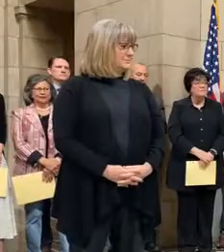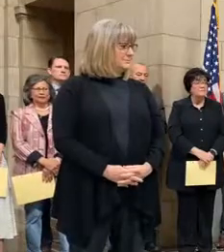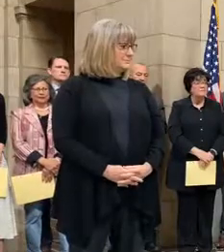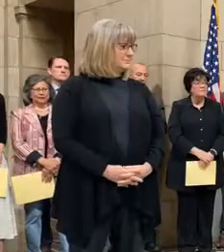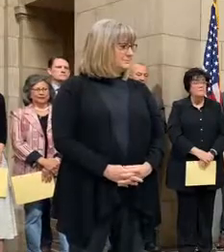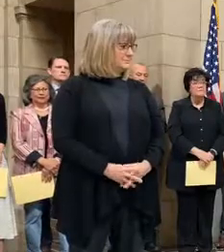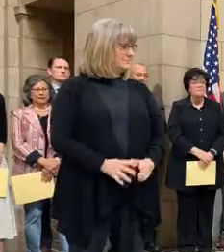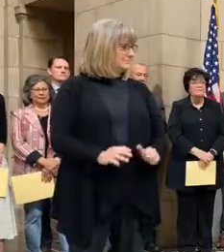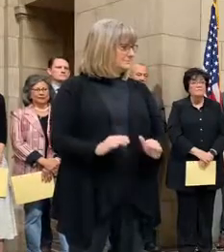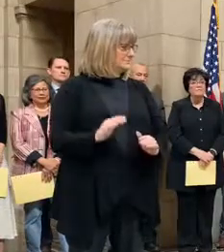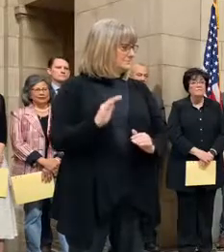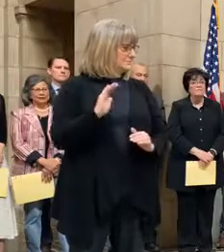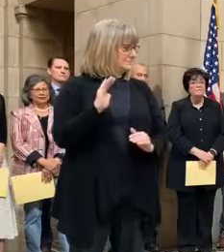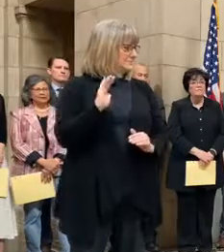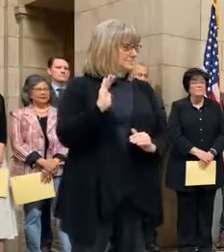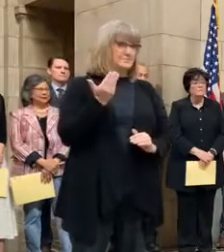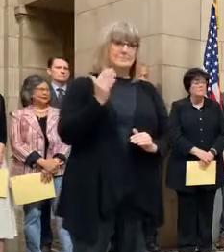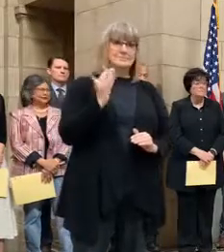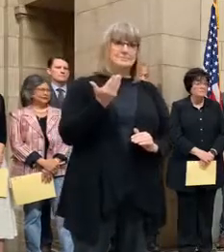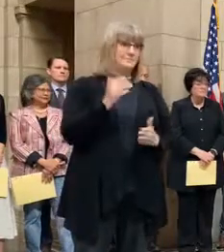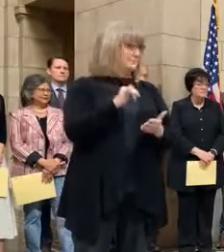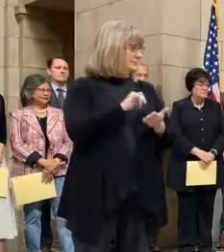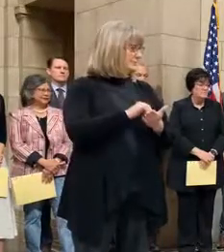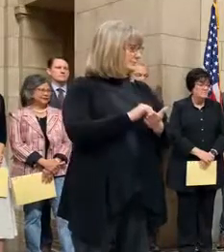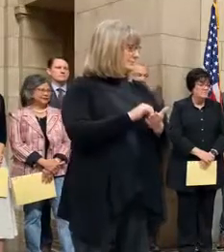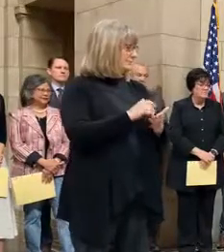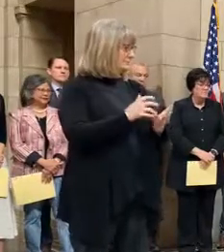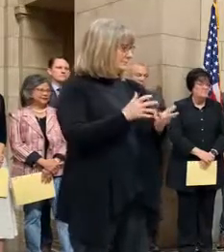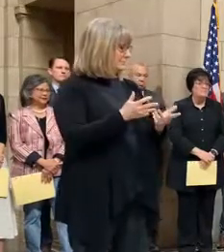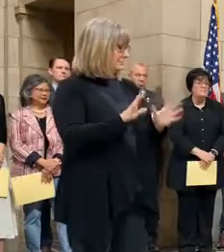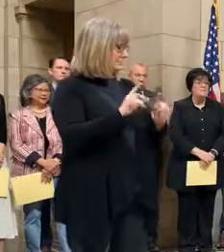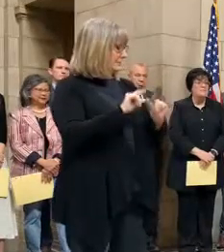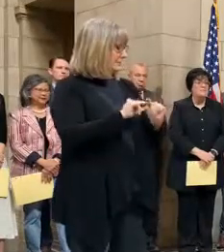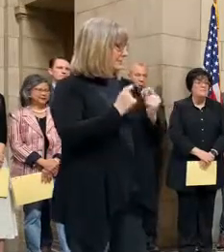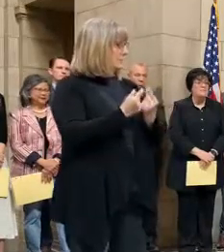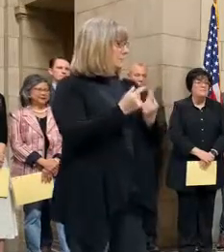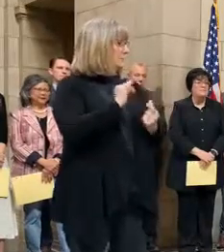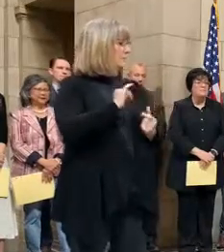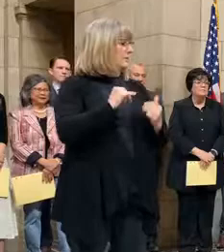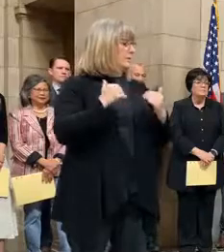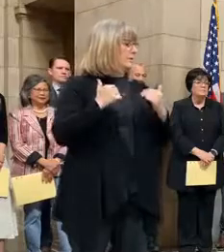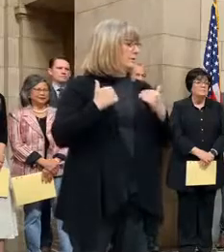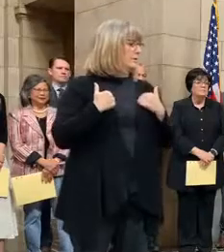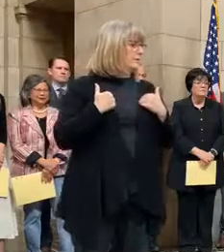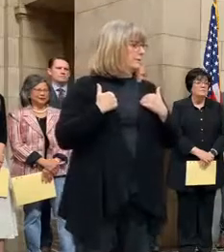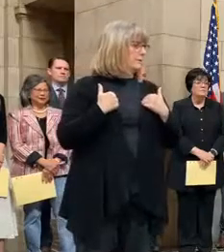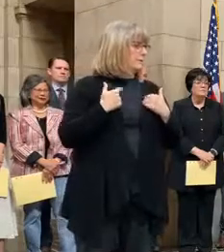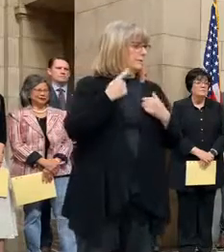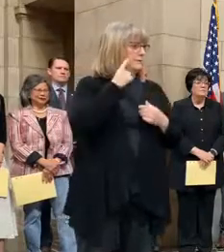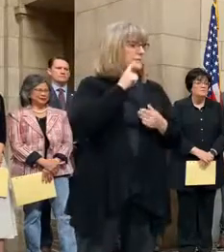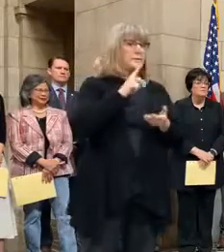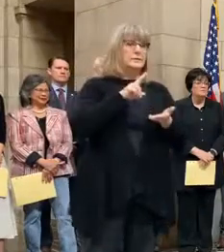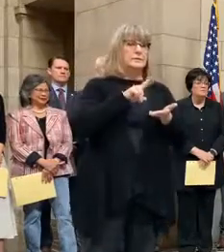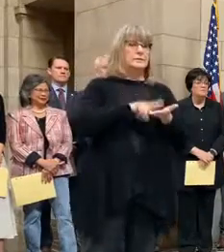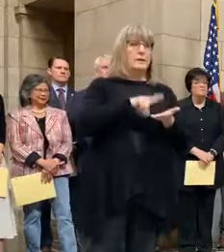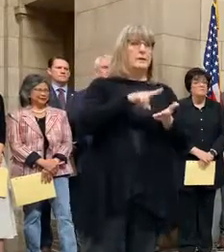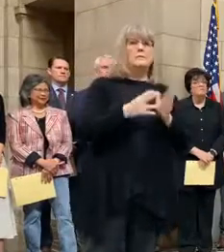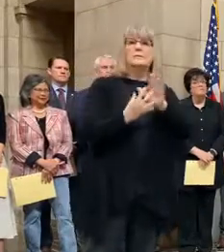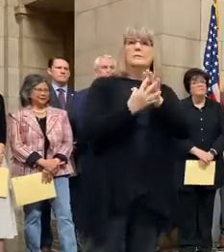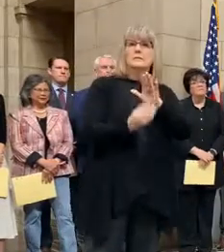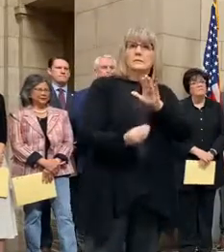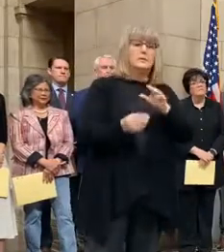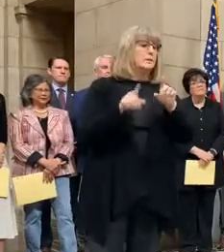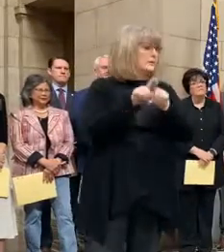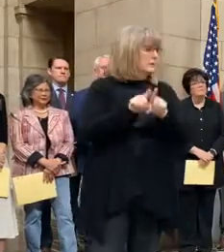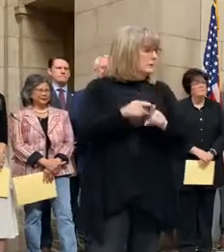So I think that was the group that I had for the signed copies. I